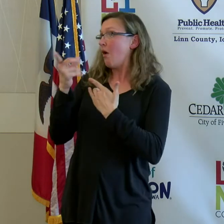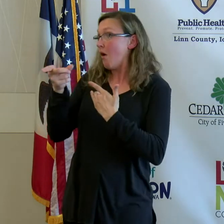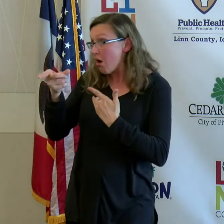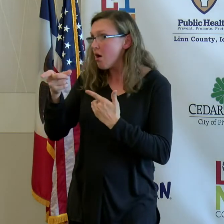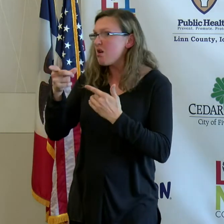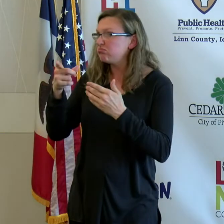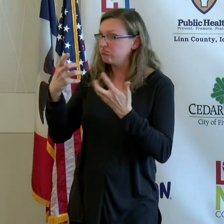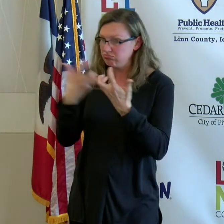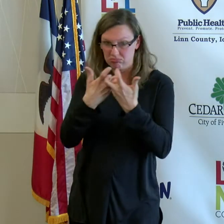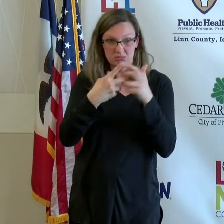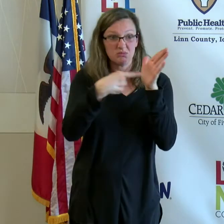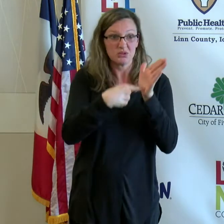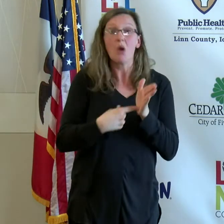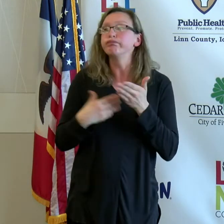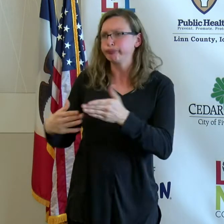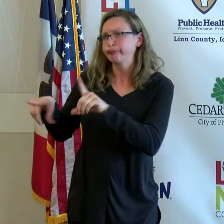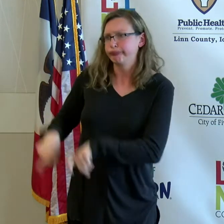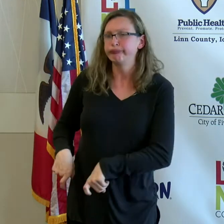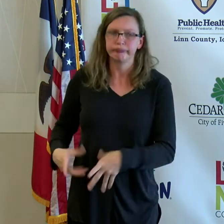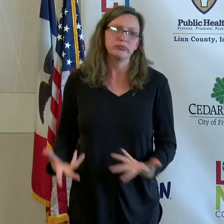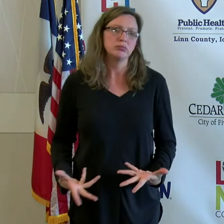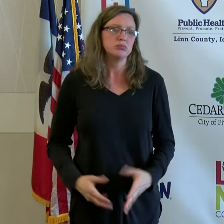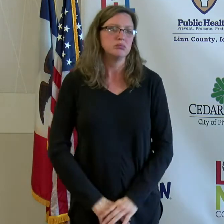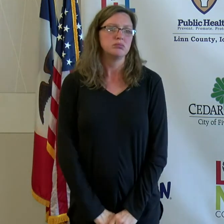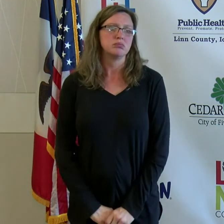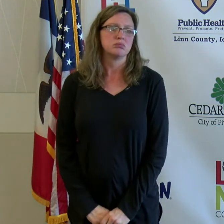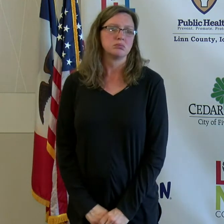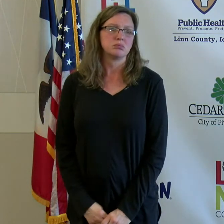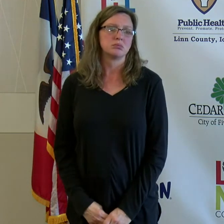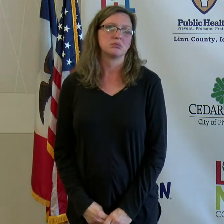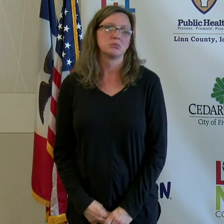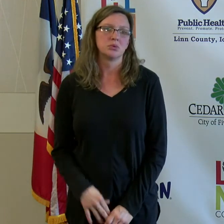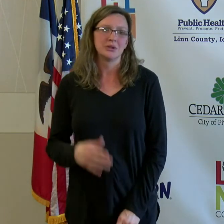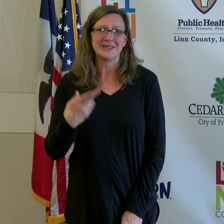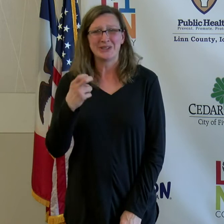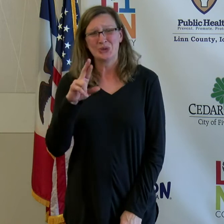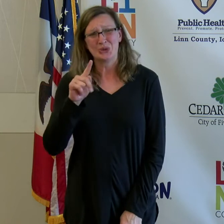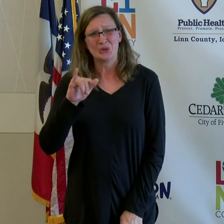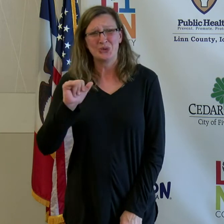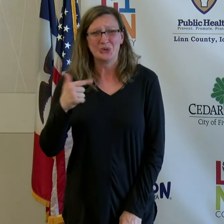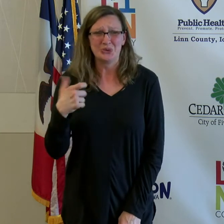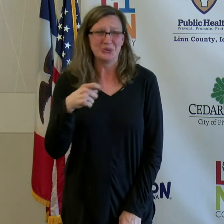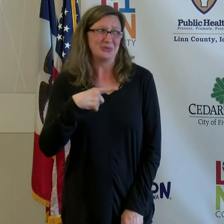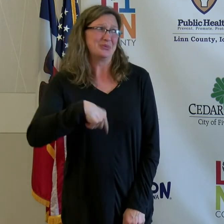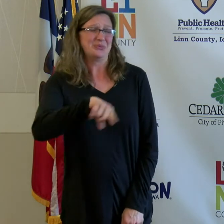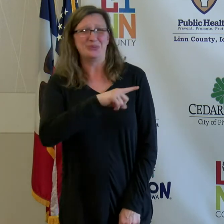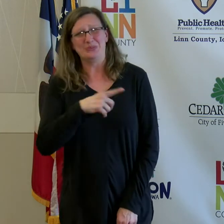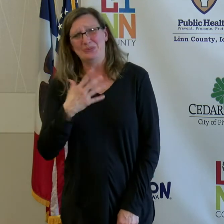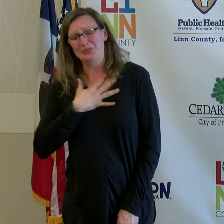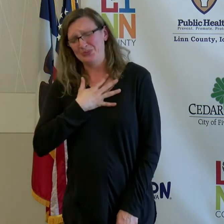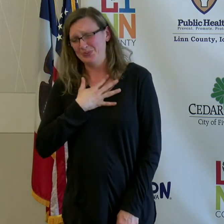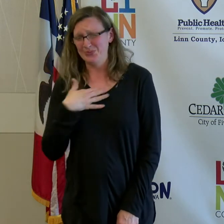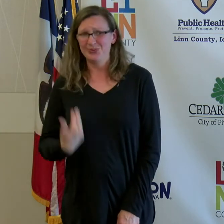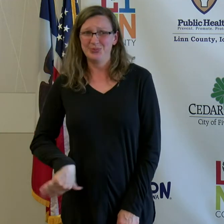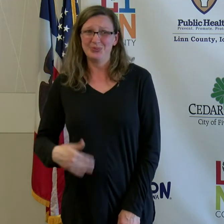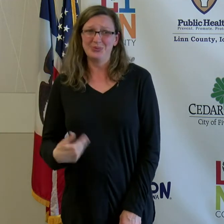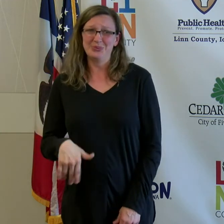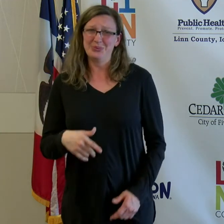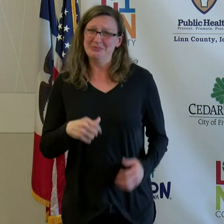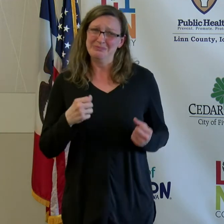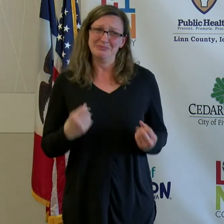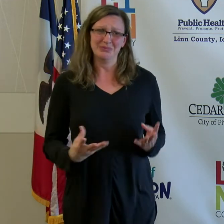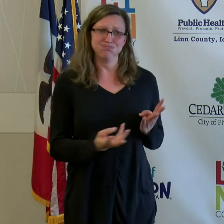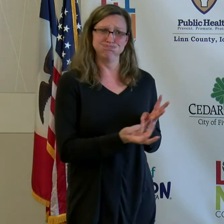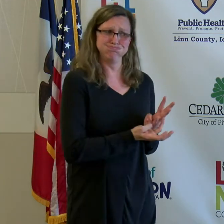very trying time for Heritage. These are individuals that care very much about their residents. They